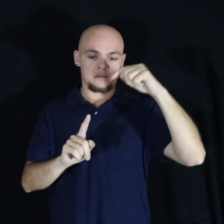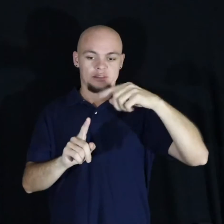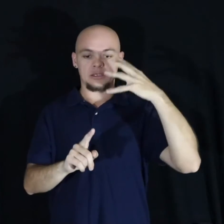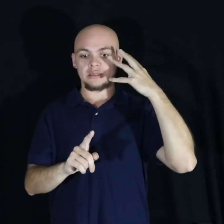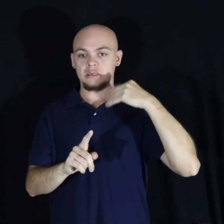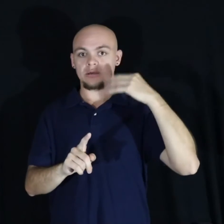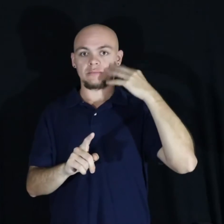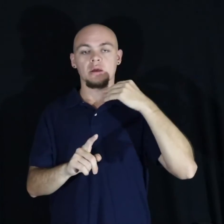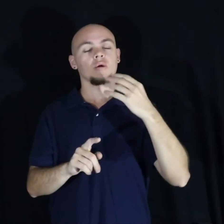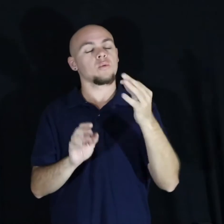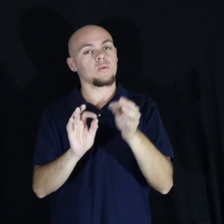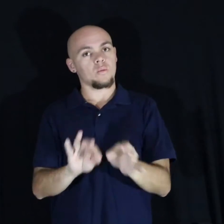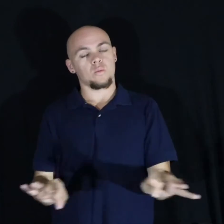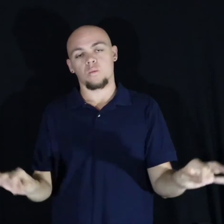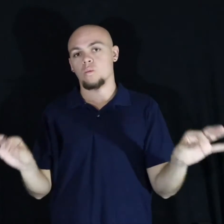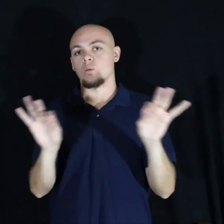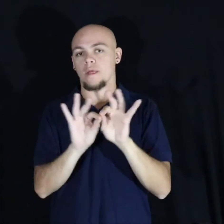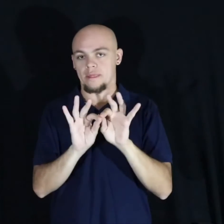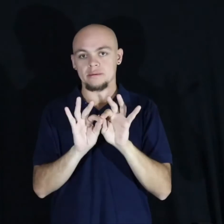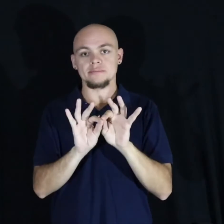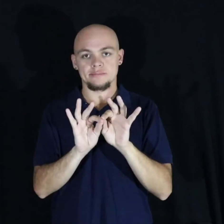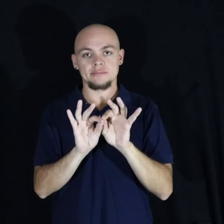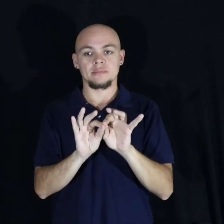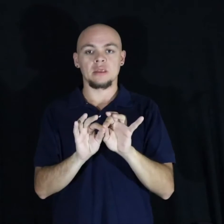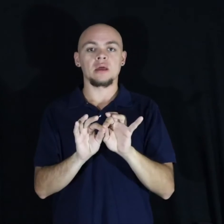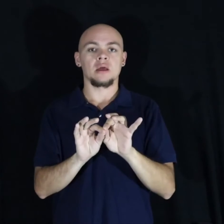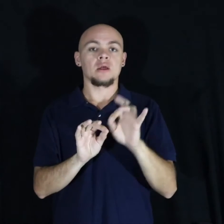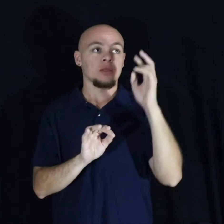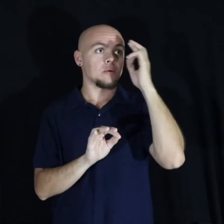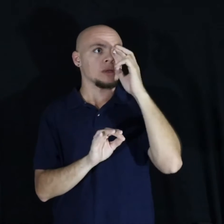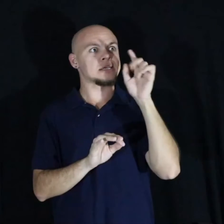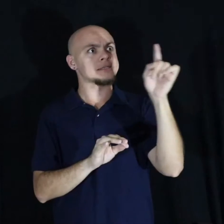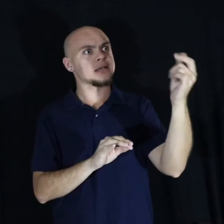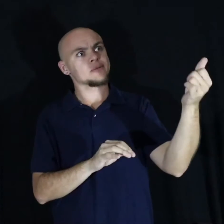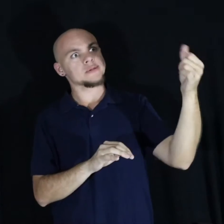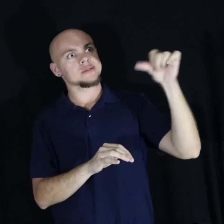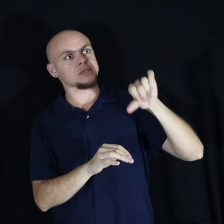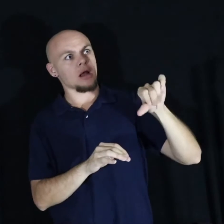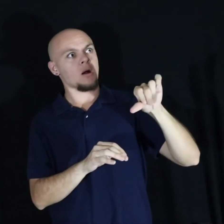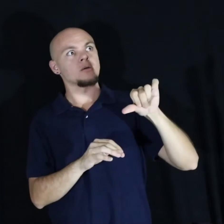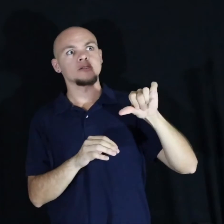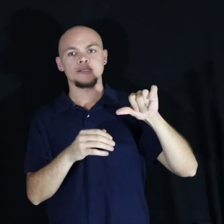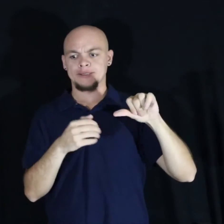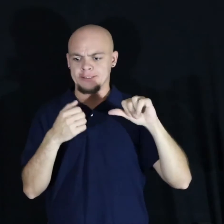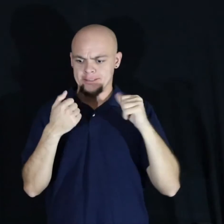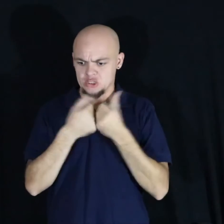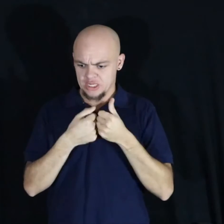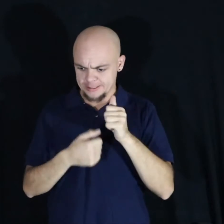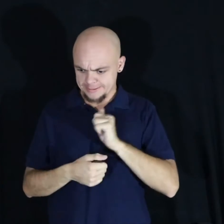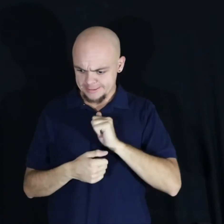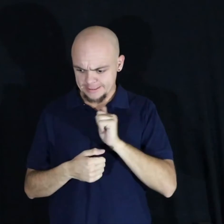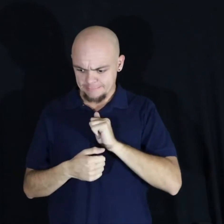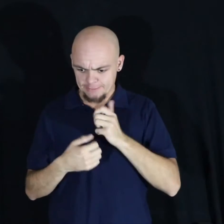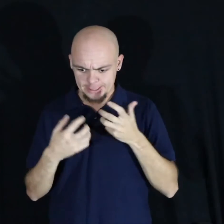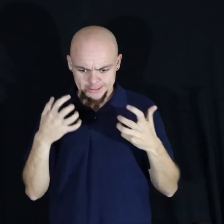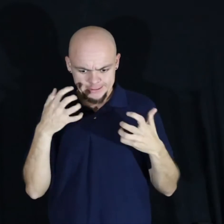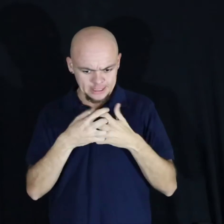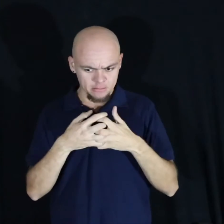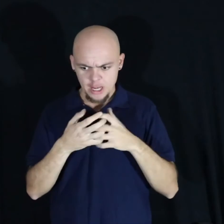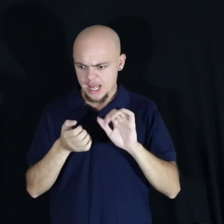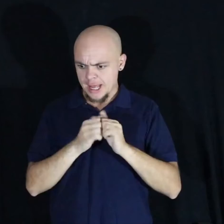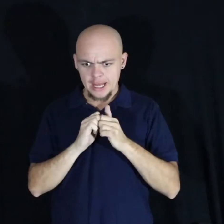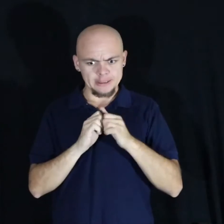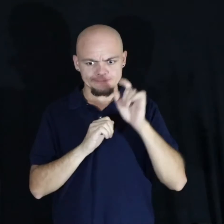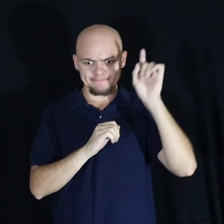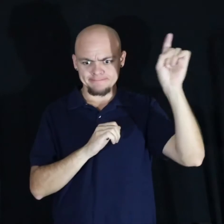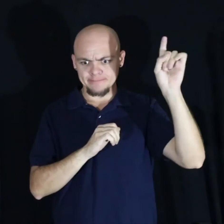that is worth pursuing, as we are challenging the reasons for rejection, proving that we feel equipped enough to hunt for another way to get to